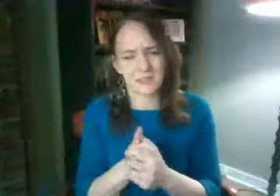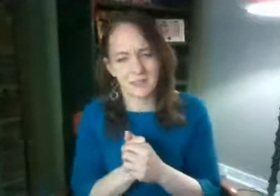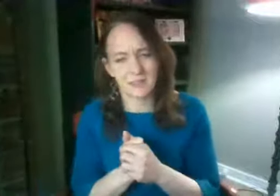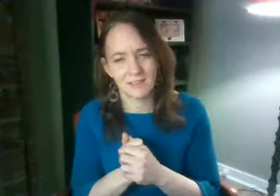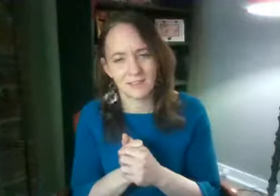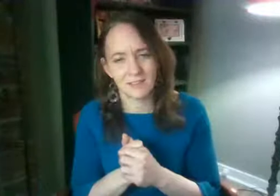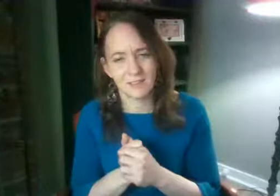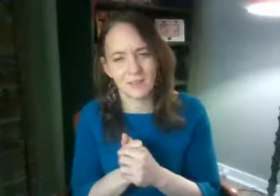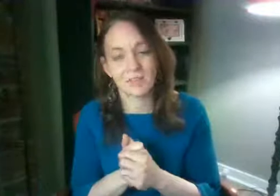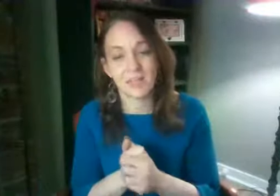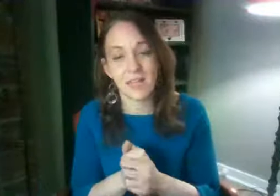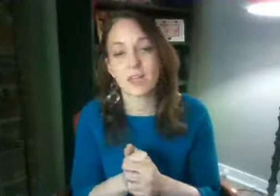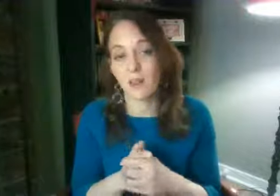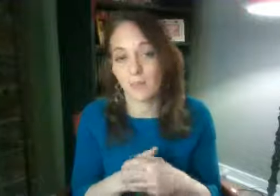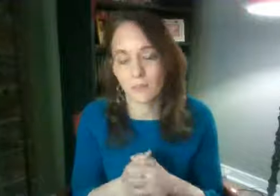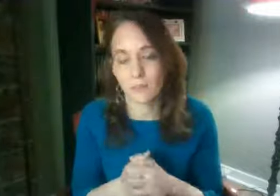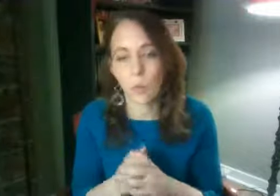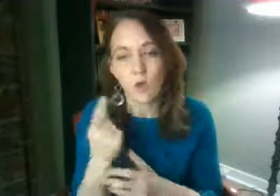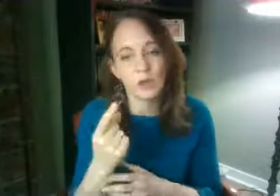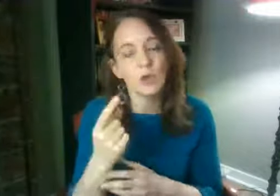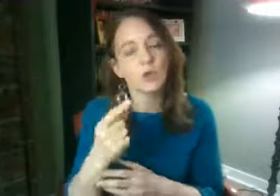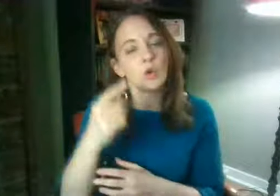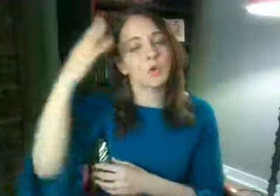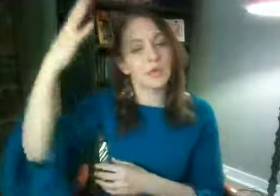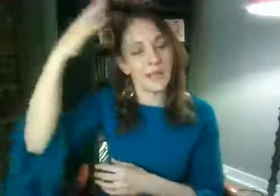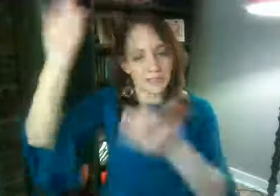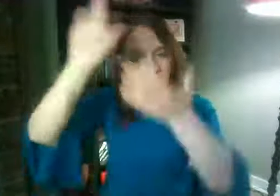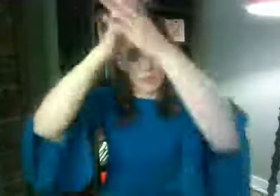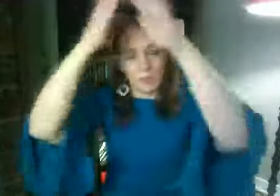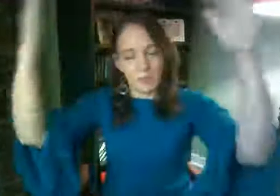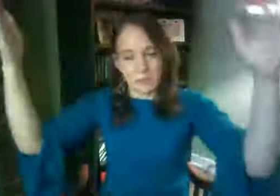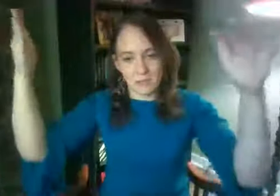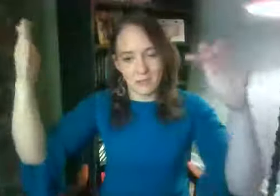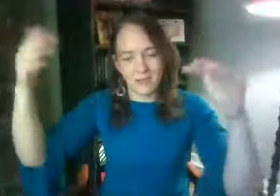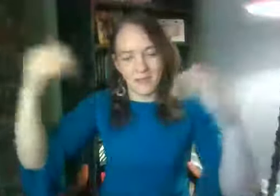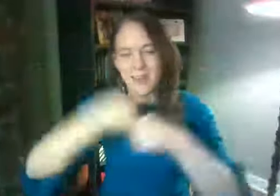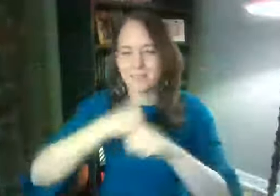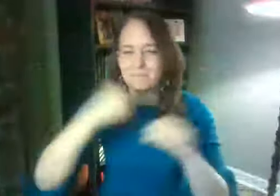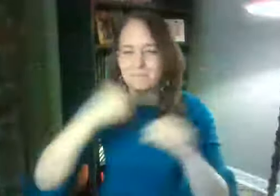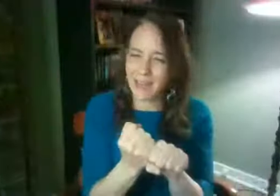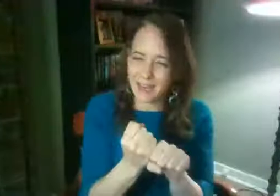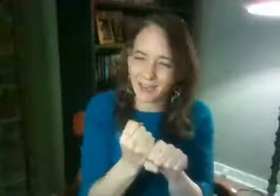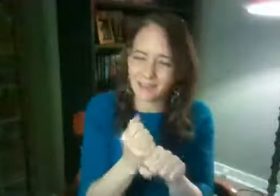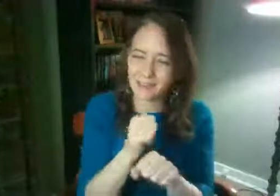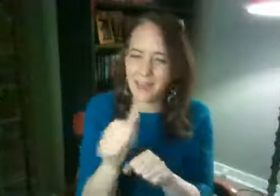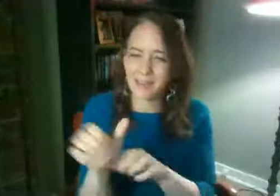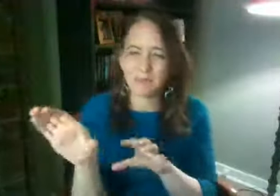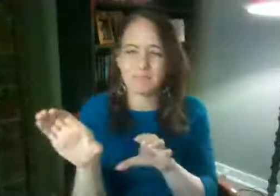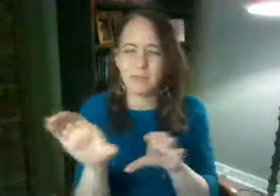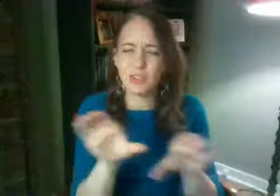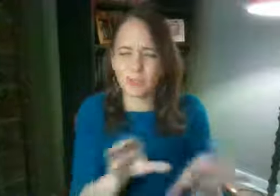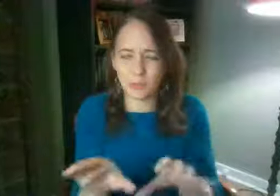peace. Oseh Shalom, the one who creates peace. Not make and not